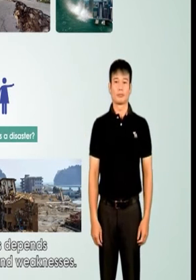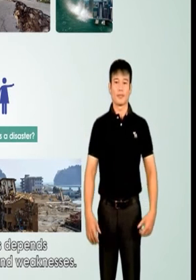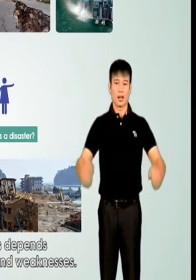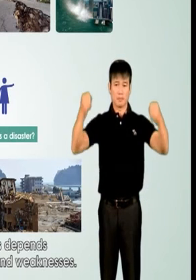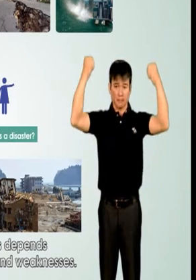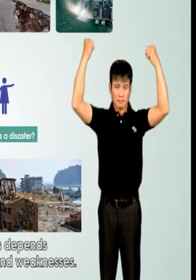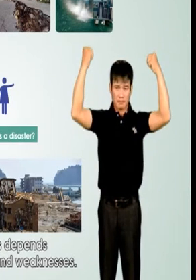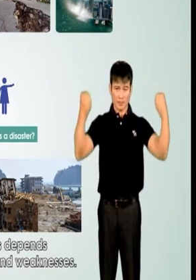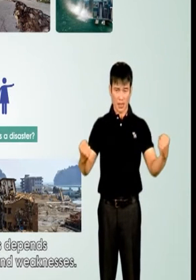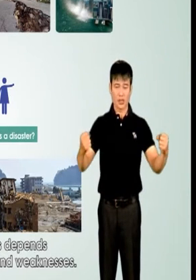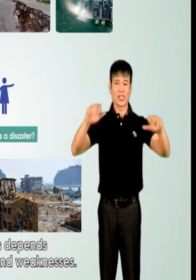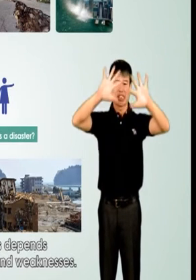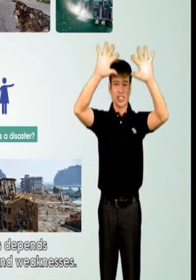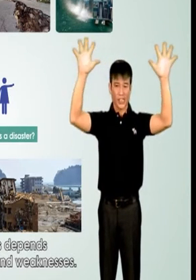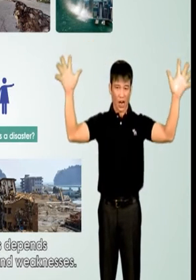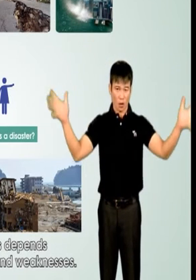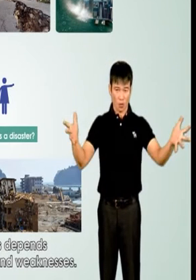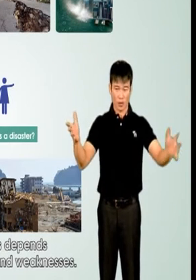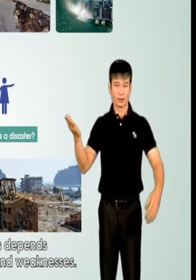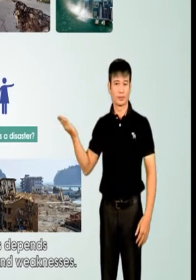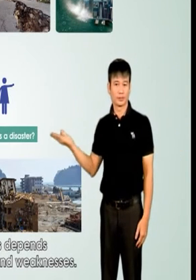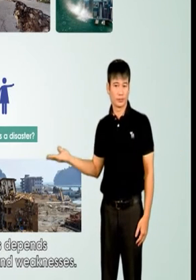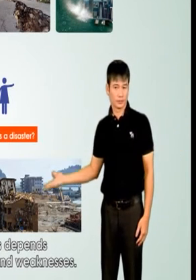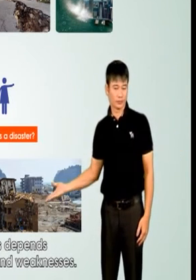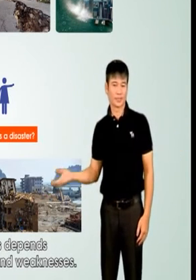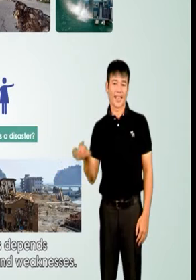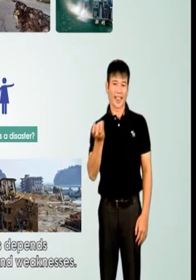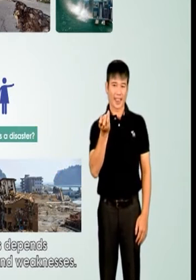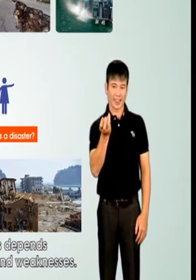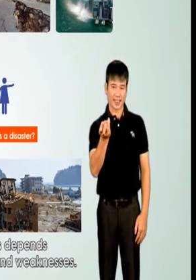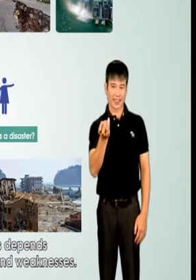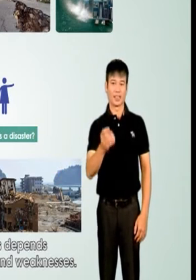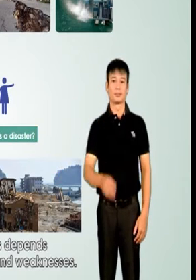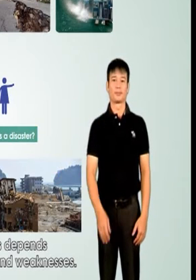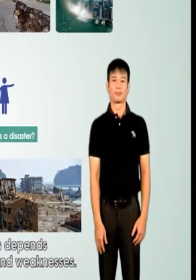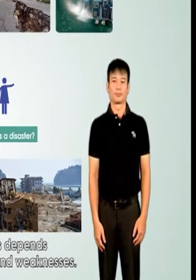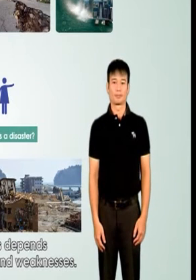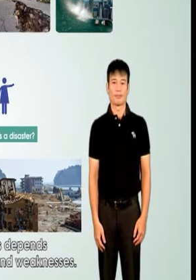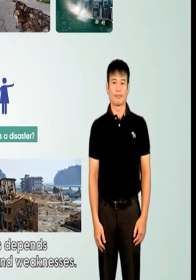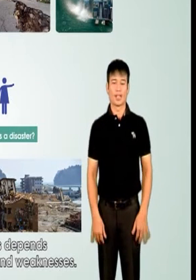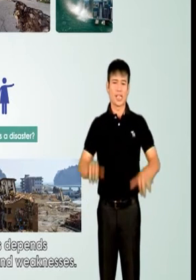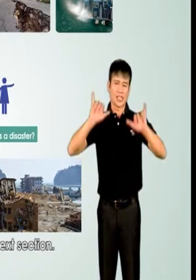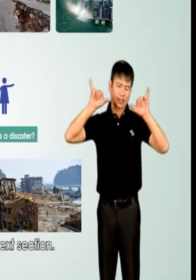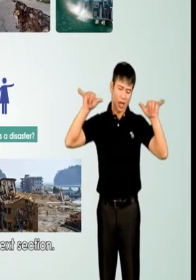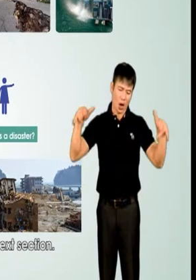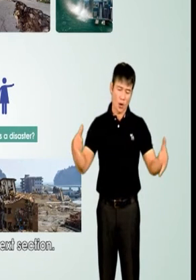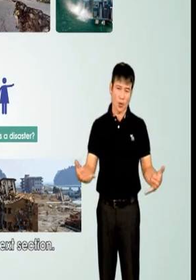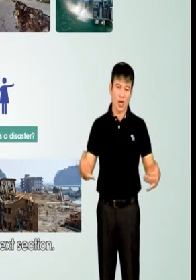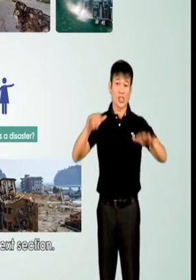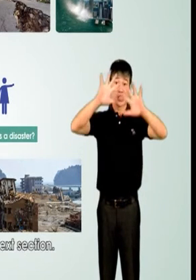Whether a disaster occurs depends on the community's strength and weaknesses. We will discuss this